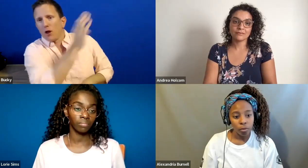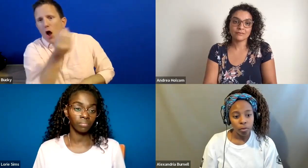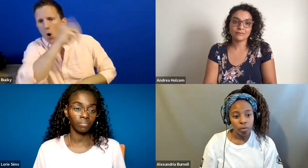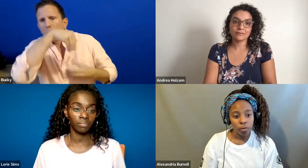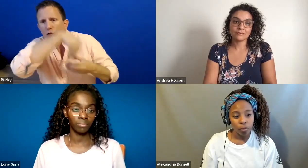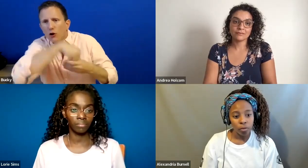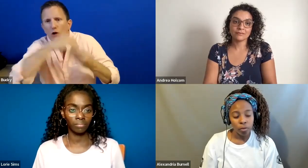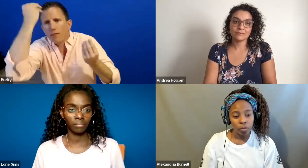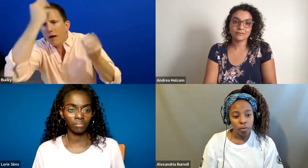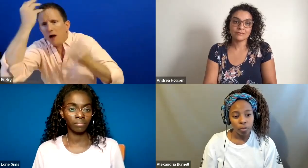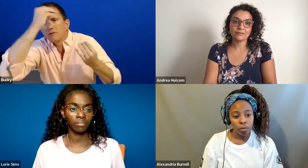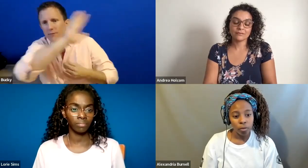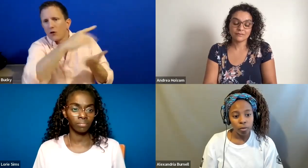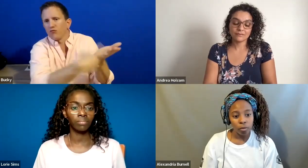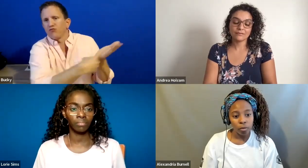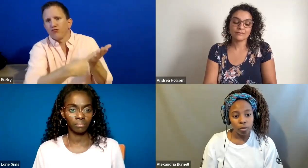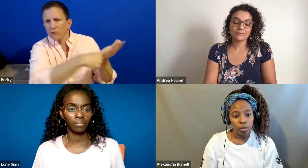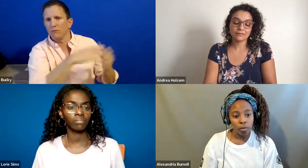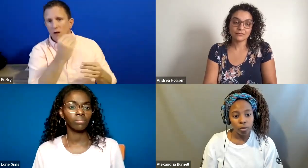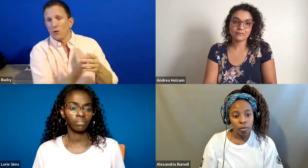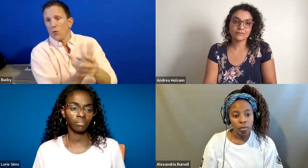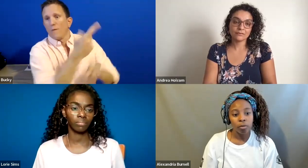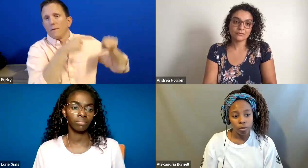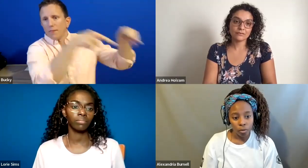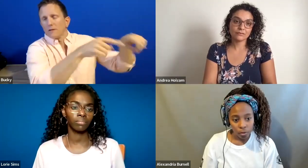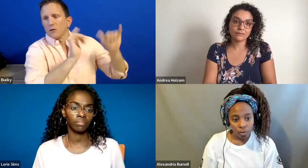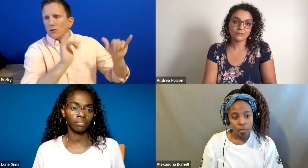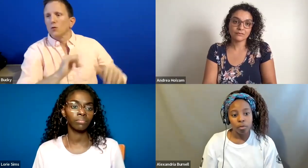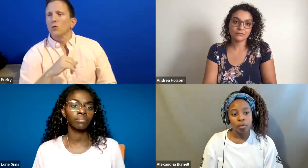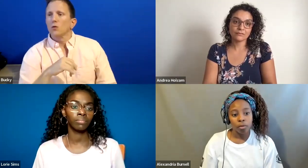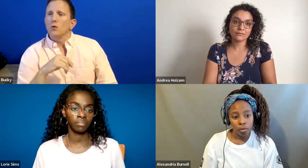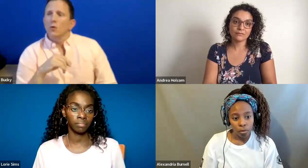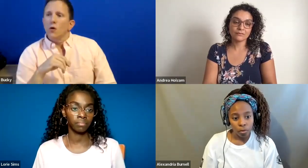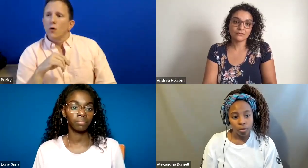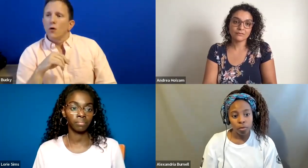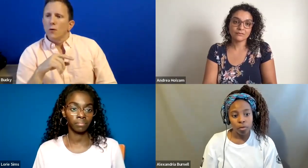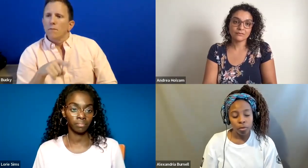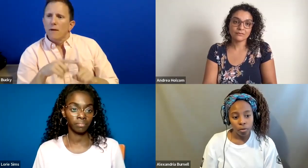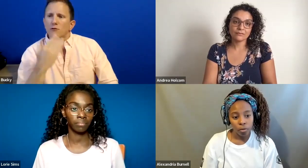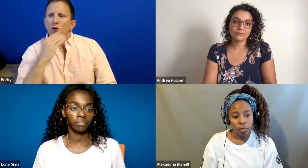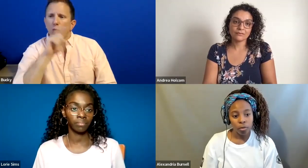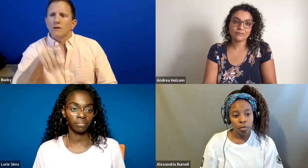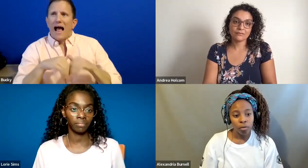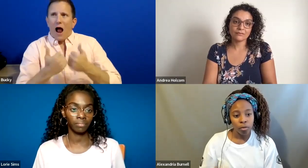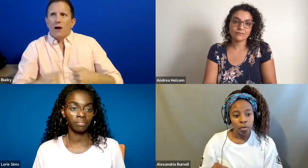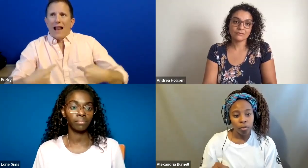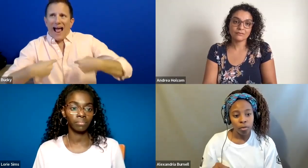having opens up that gateway for other agencies to start thinking about their practices and the damages that they're causing and their responsibility